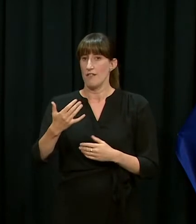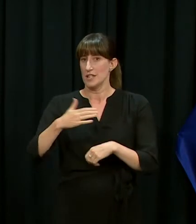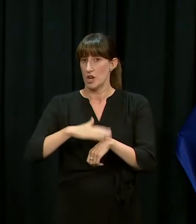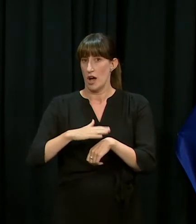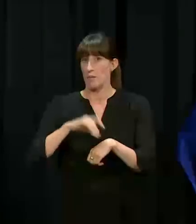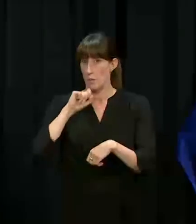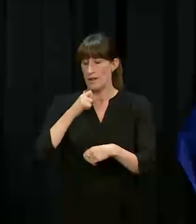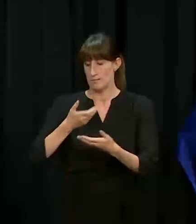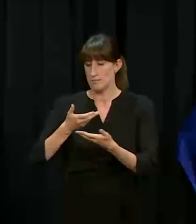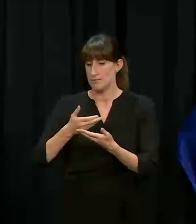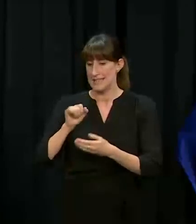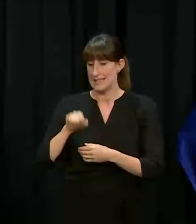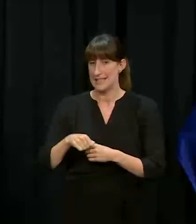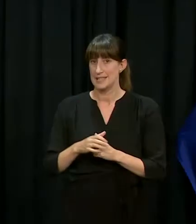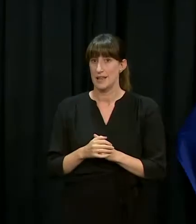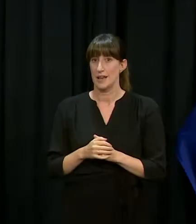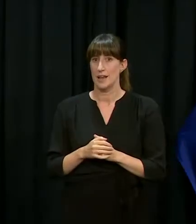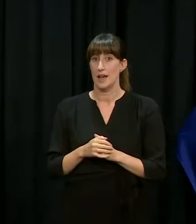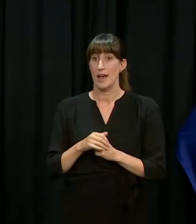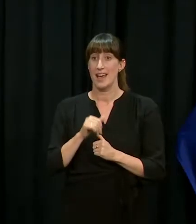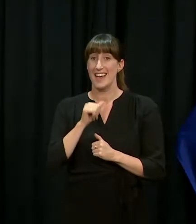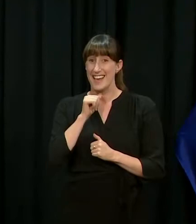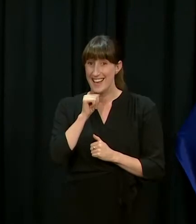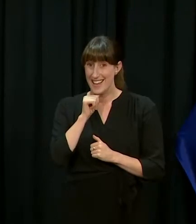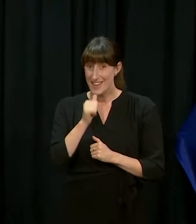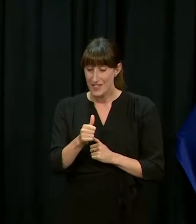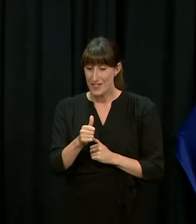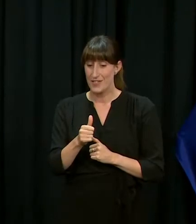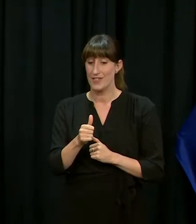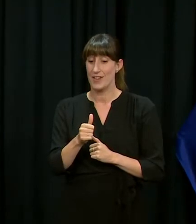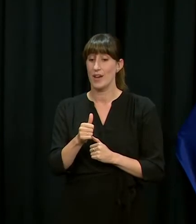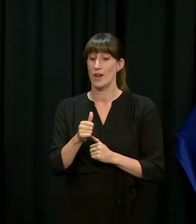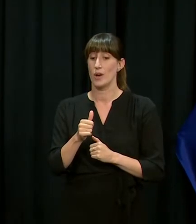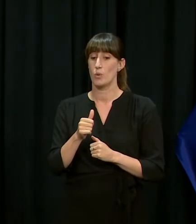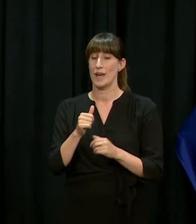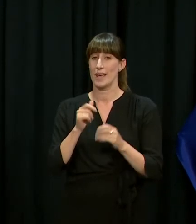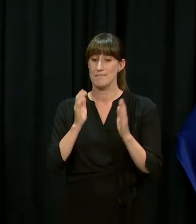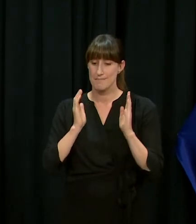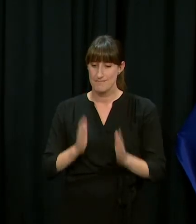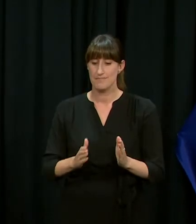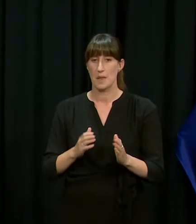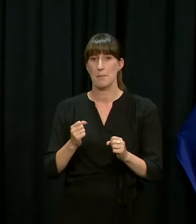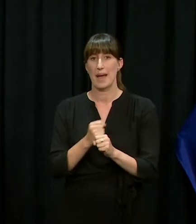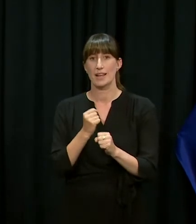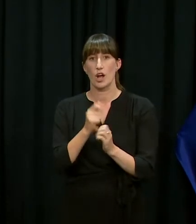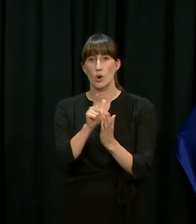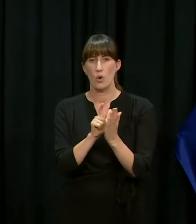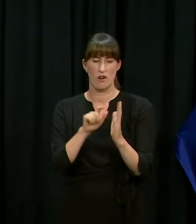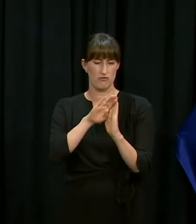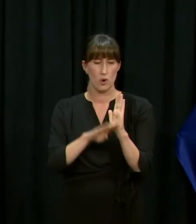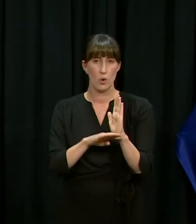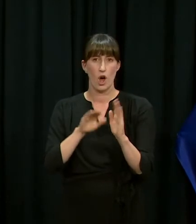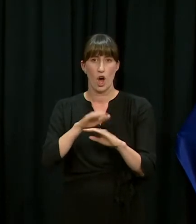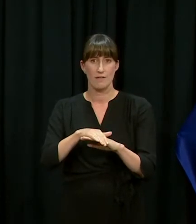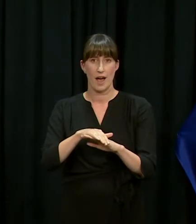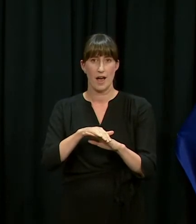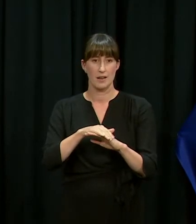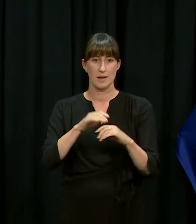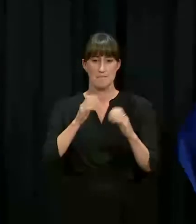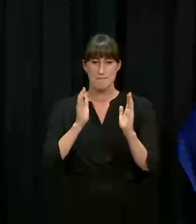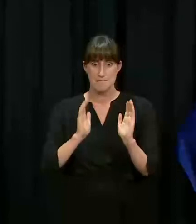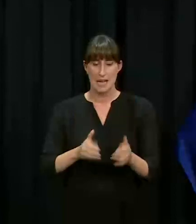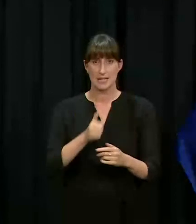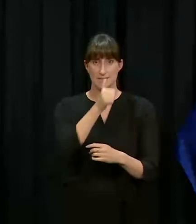think we all accept is if we do go down that track, enforcement's going to be tricky. And so we're always cautious about bringing in things that